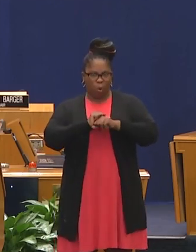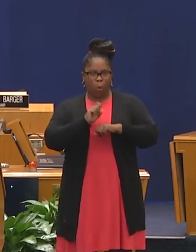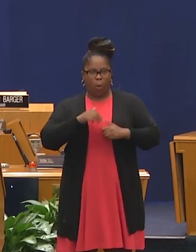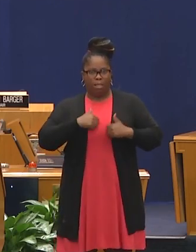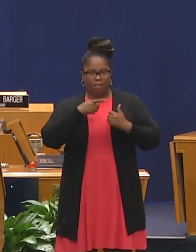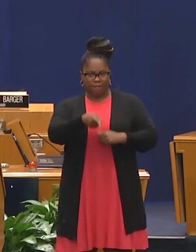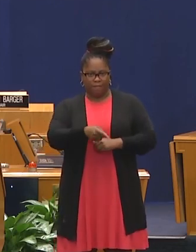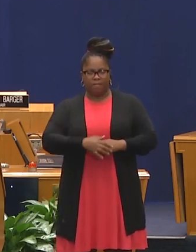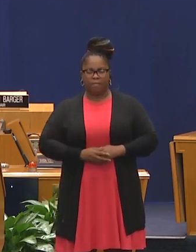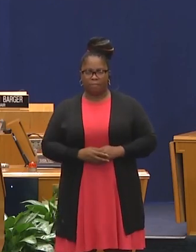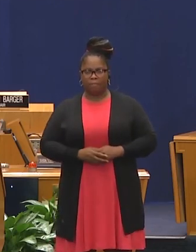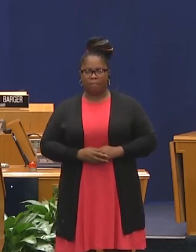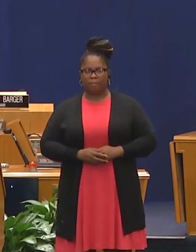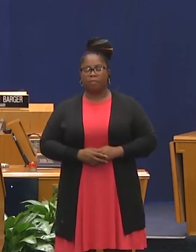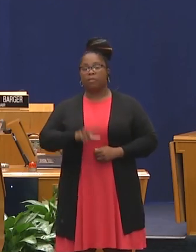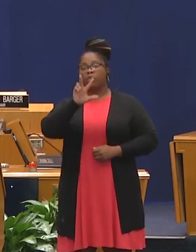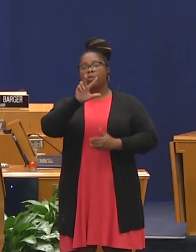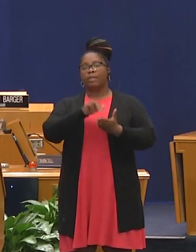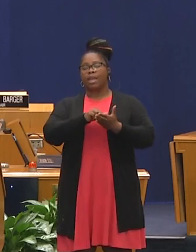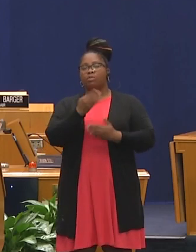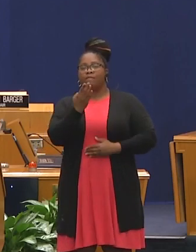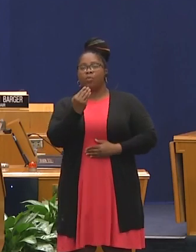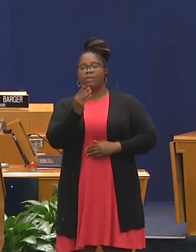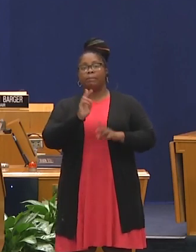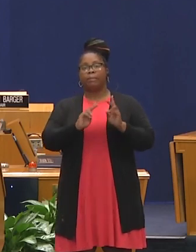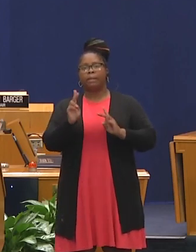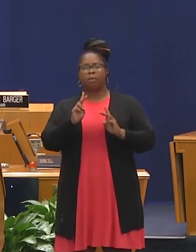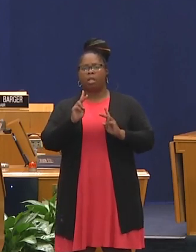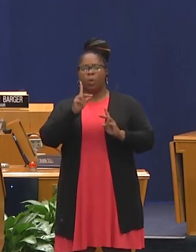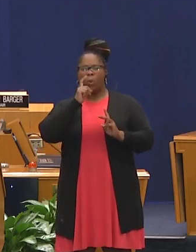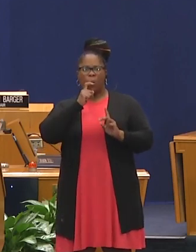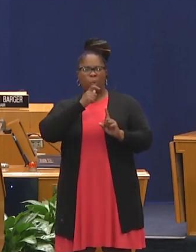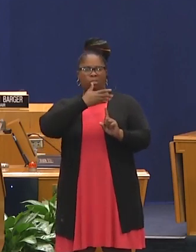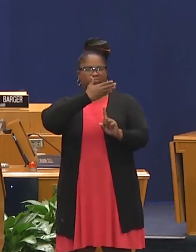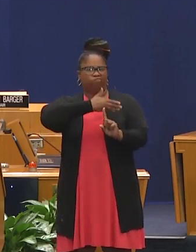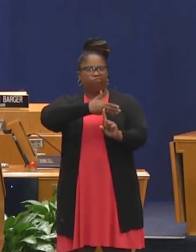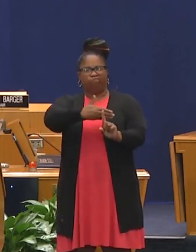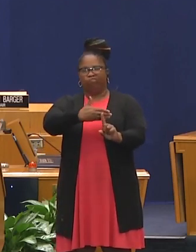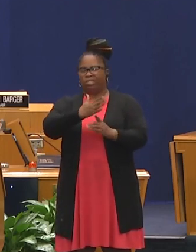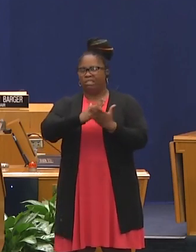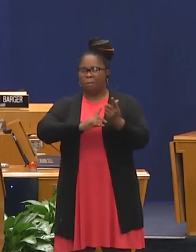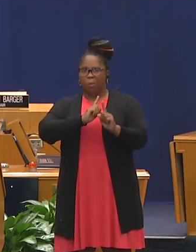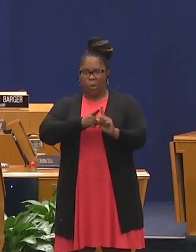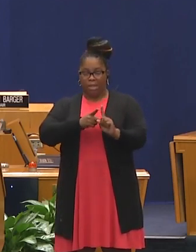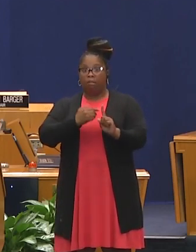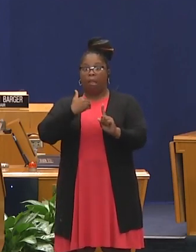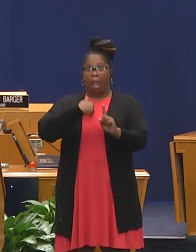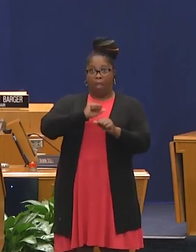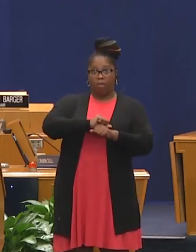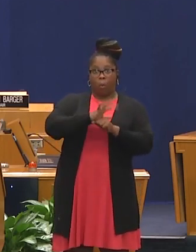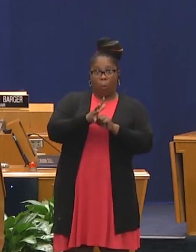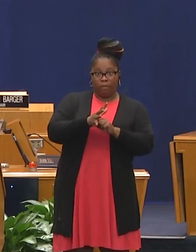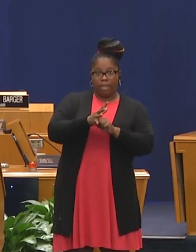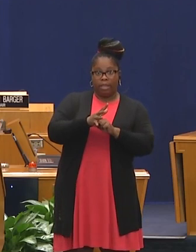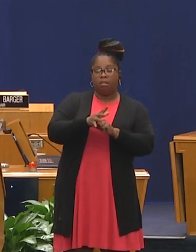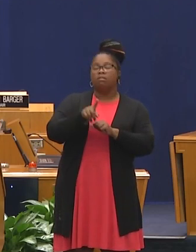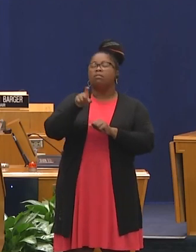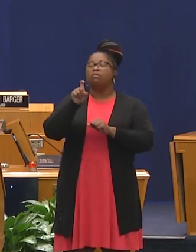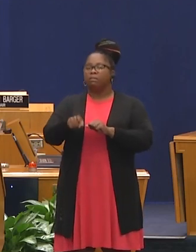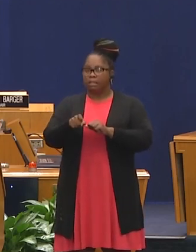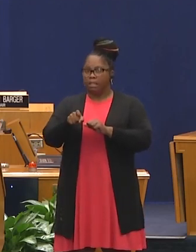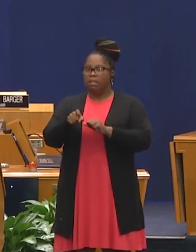are 3,014 people who at some point in time and who are positive for COVID-19 have needed to